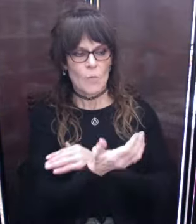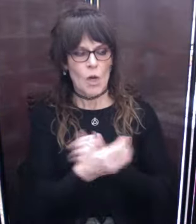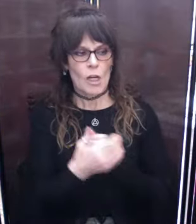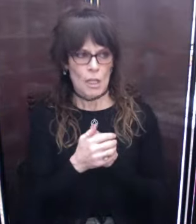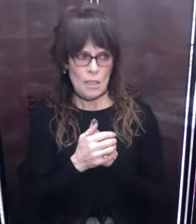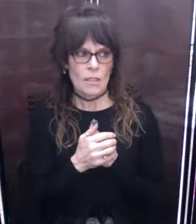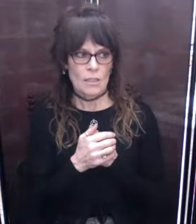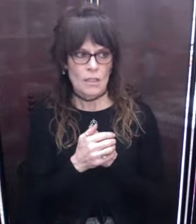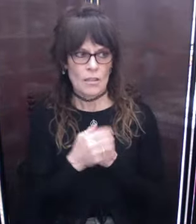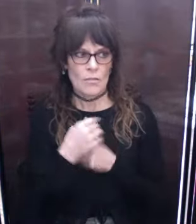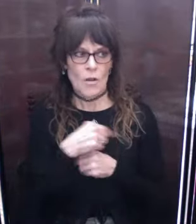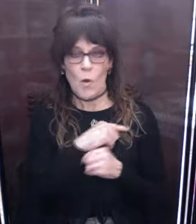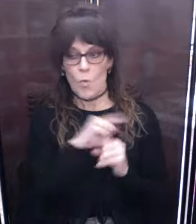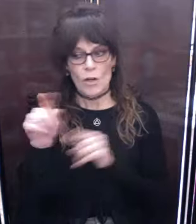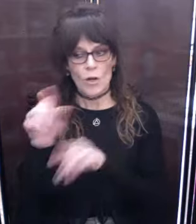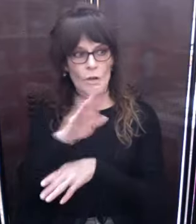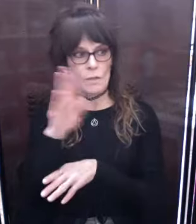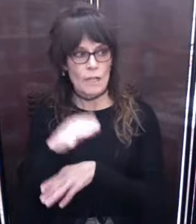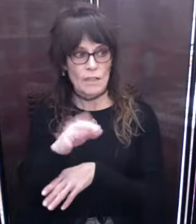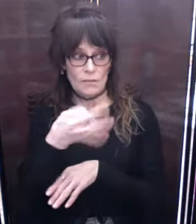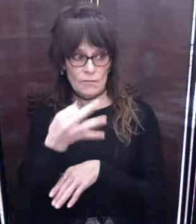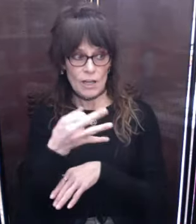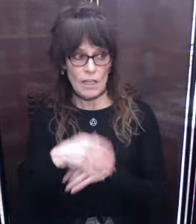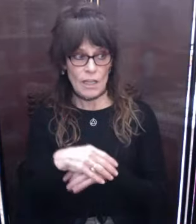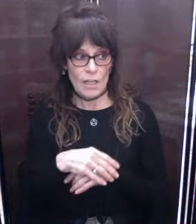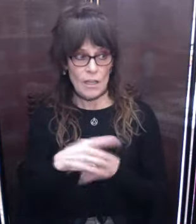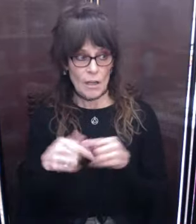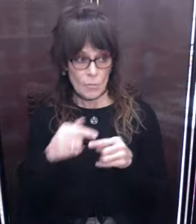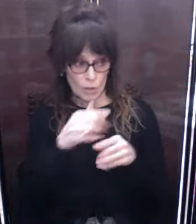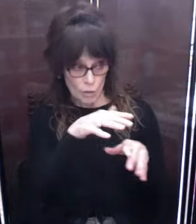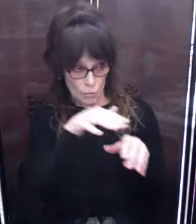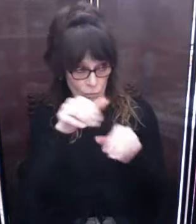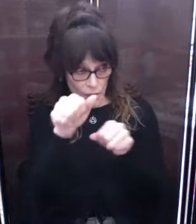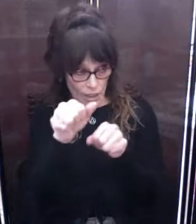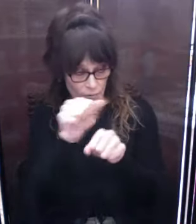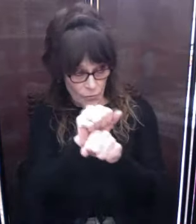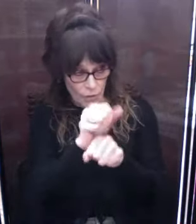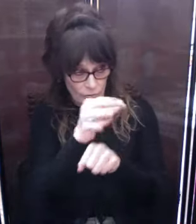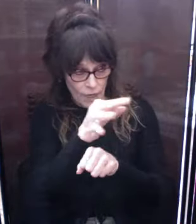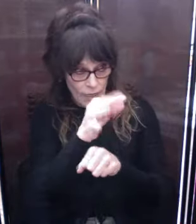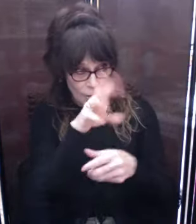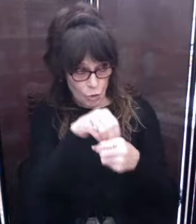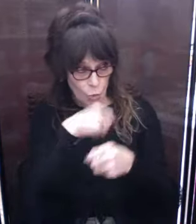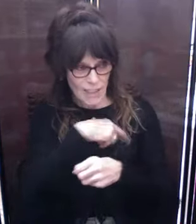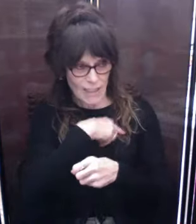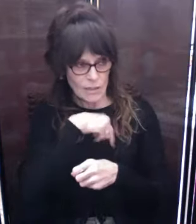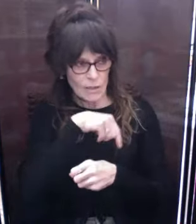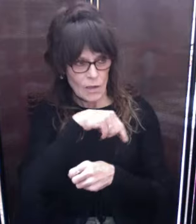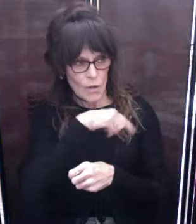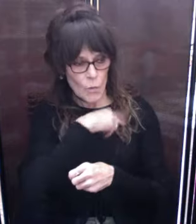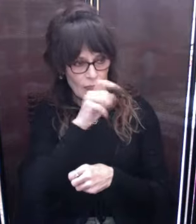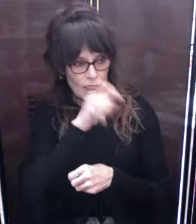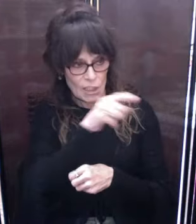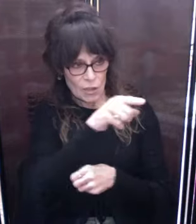We're going to Boston on Friday. When you get out of work on Friday, come, we need you there. And I told him I would. I got